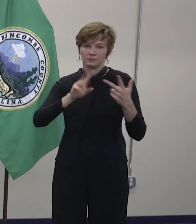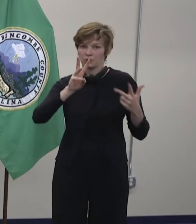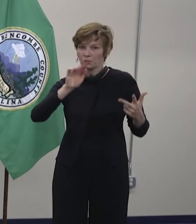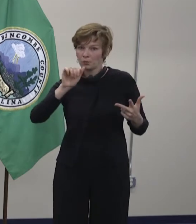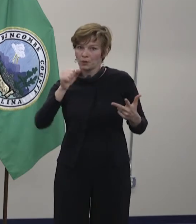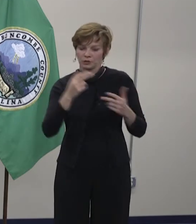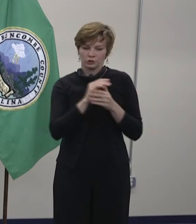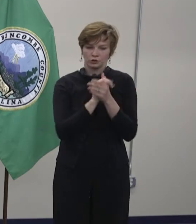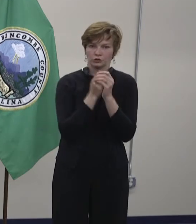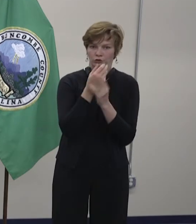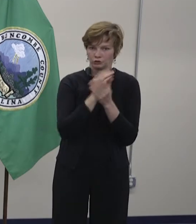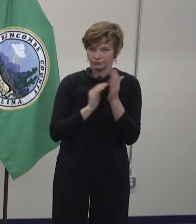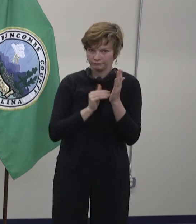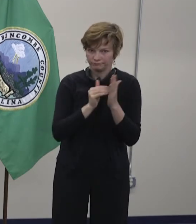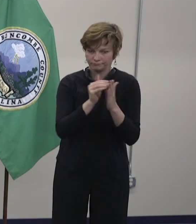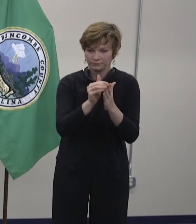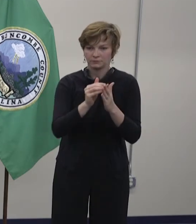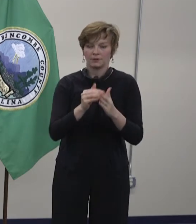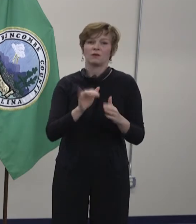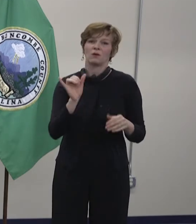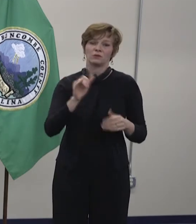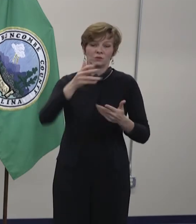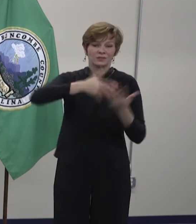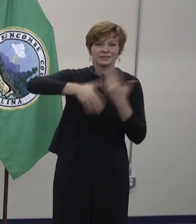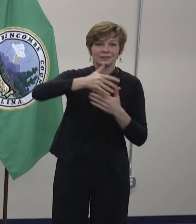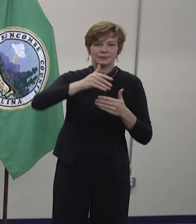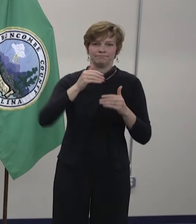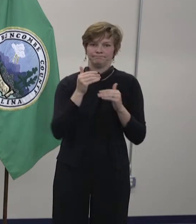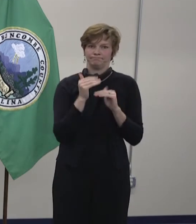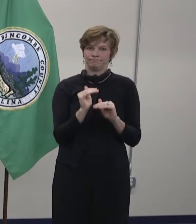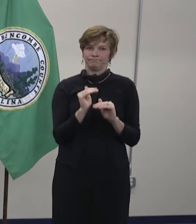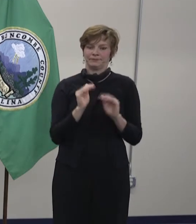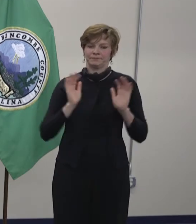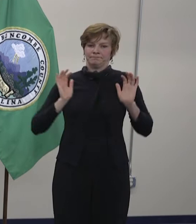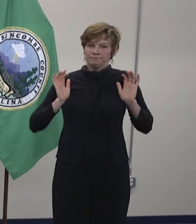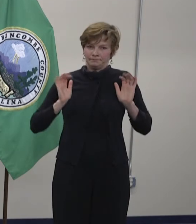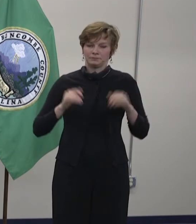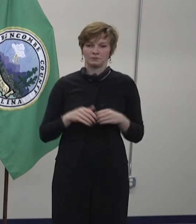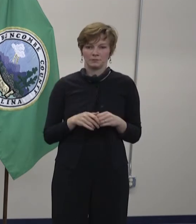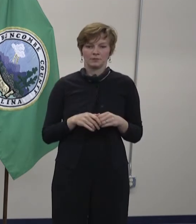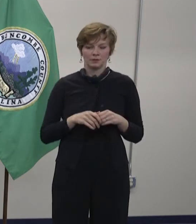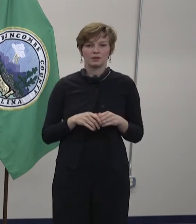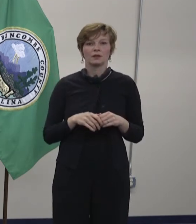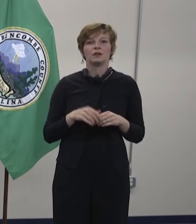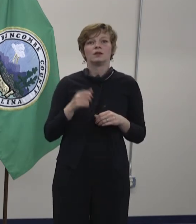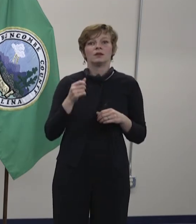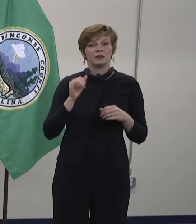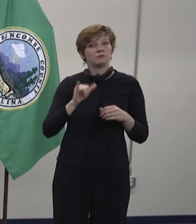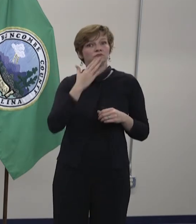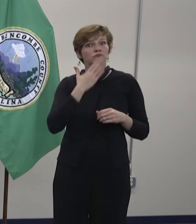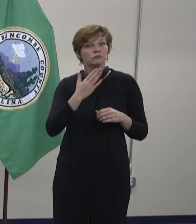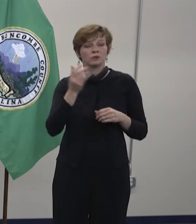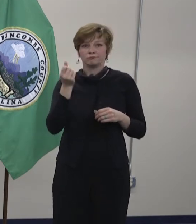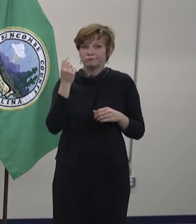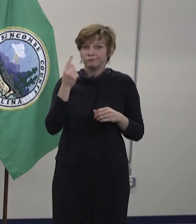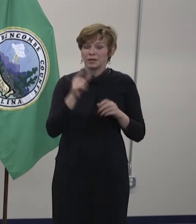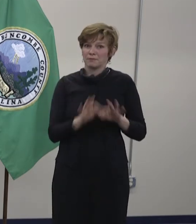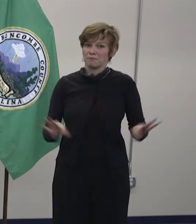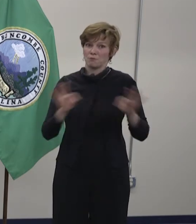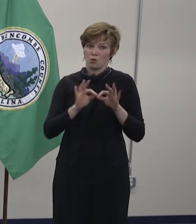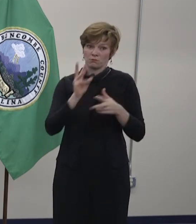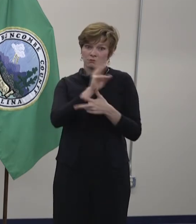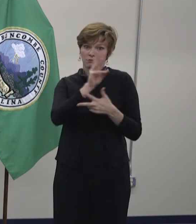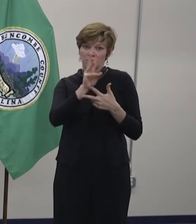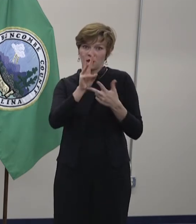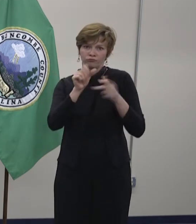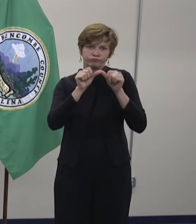clear, the 3 W's are critical as we move into phase 2.5. As more restrictions are